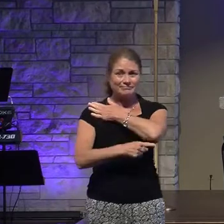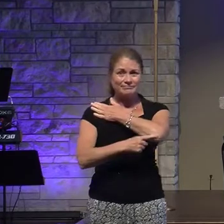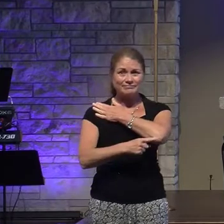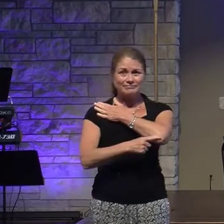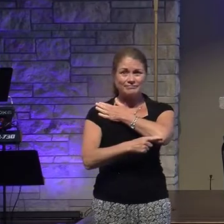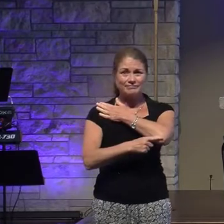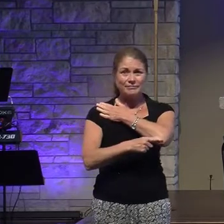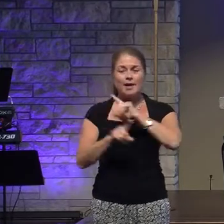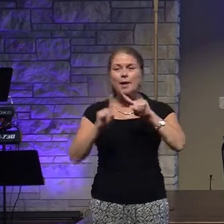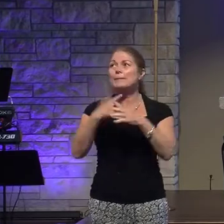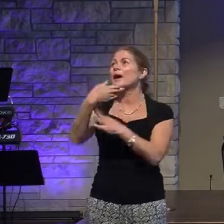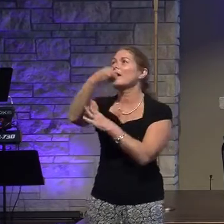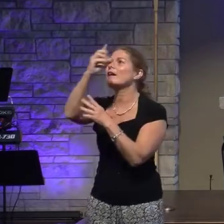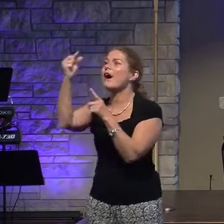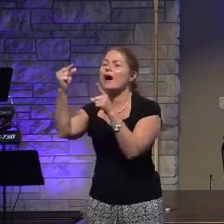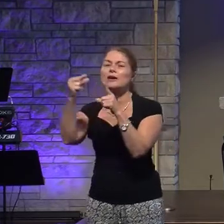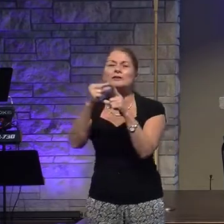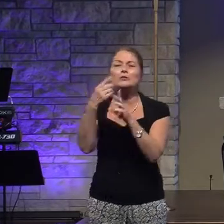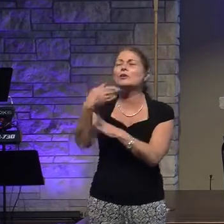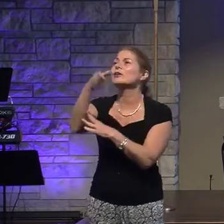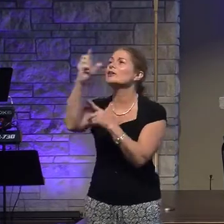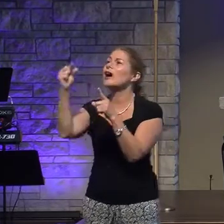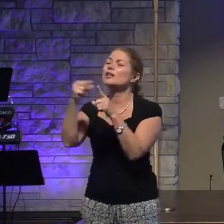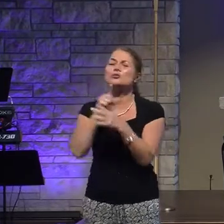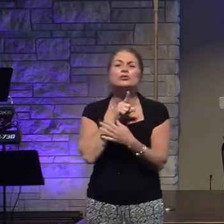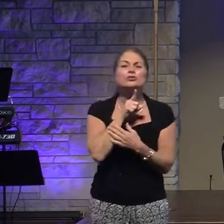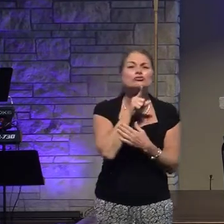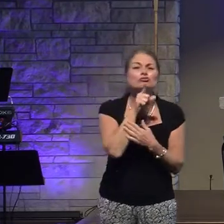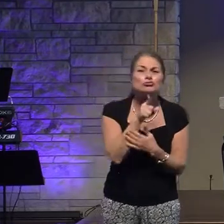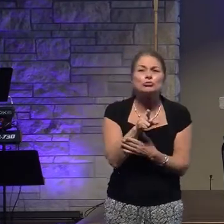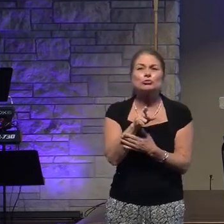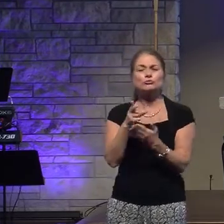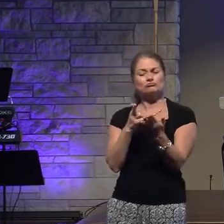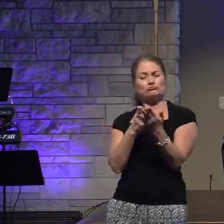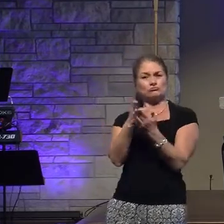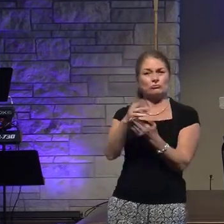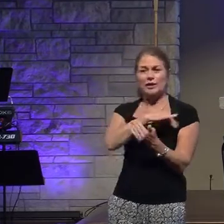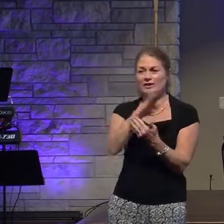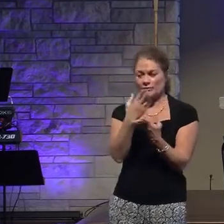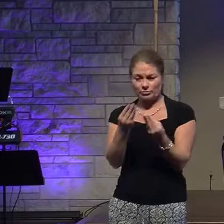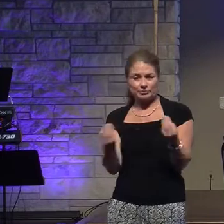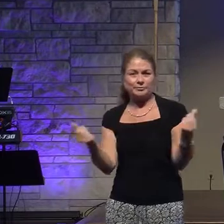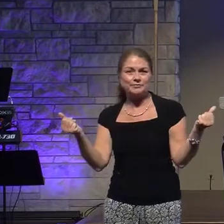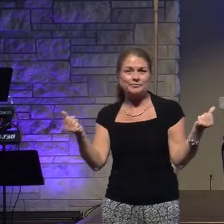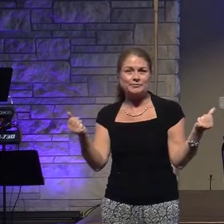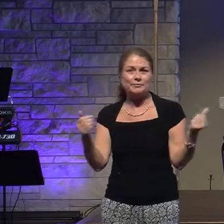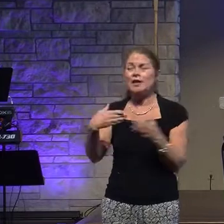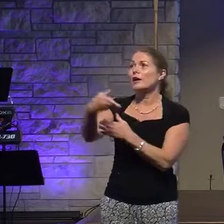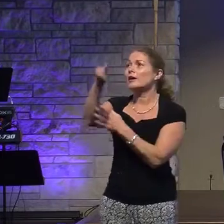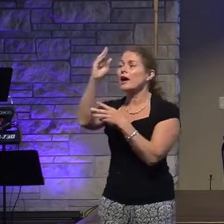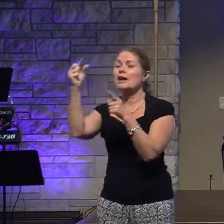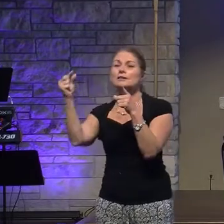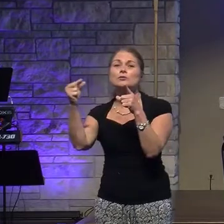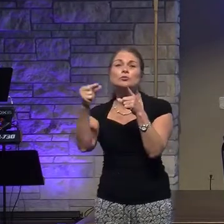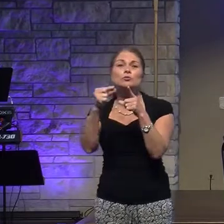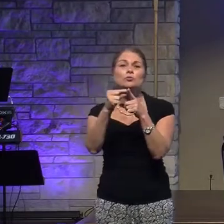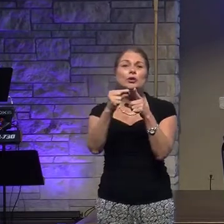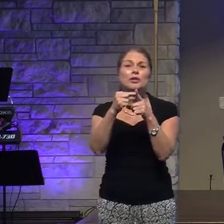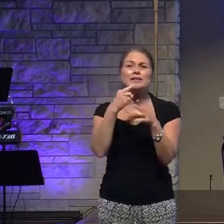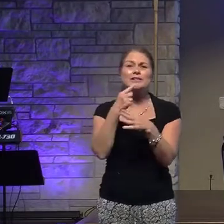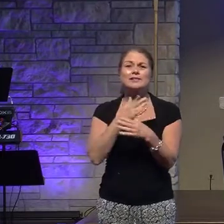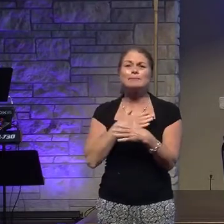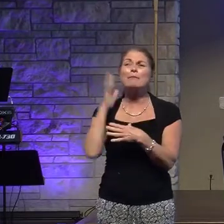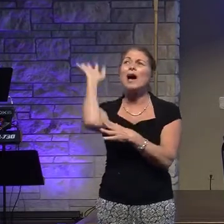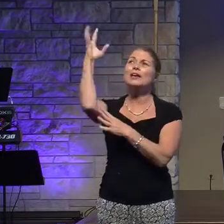But the Word of God is true and will never fade away. And the Word of God says,